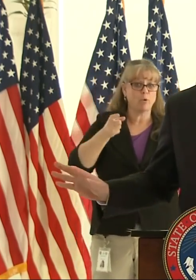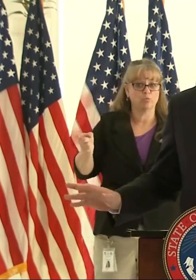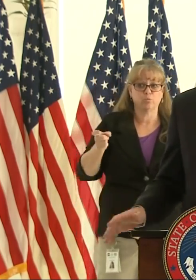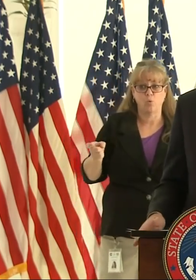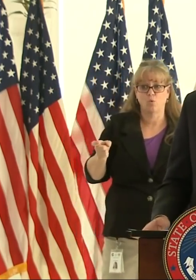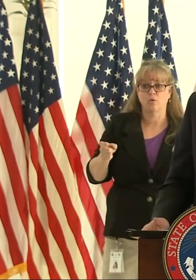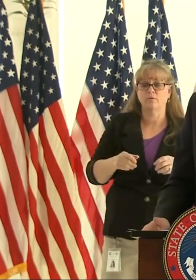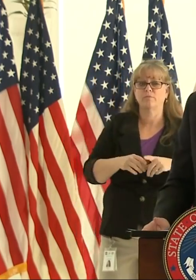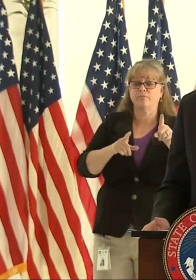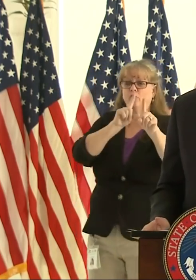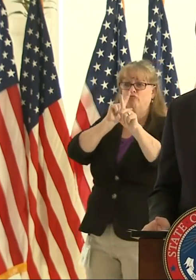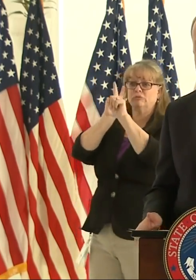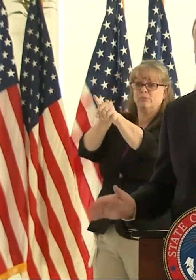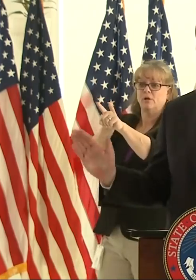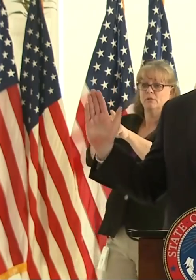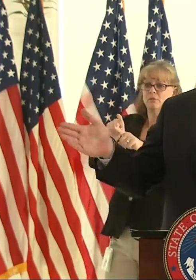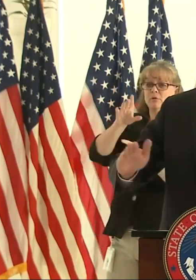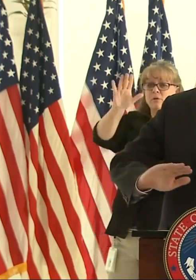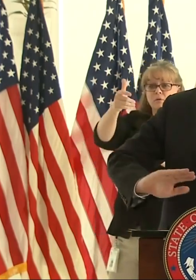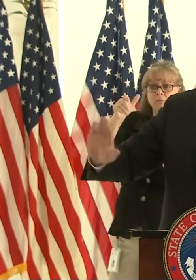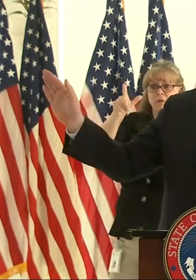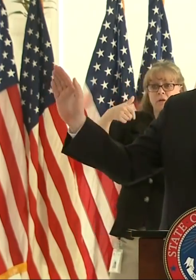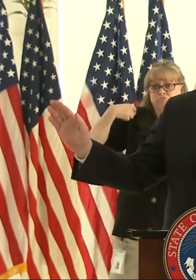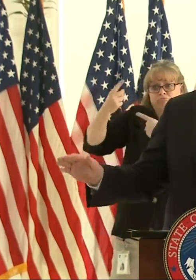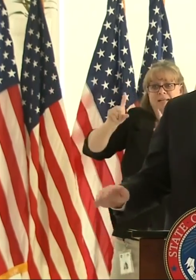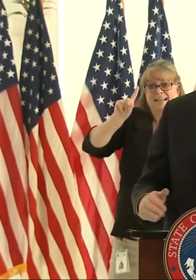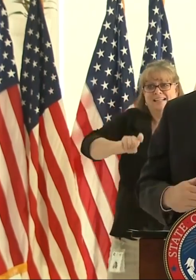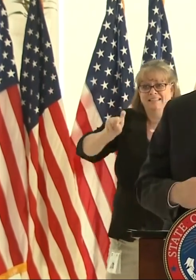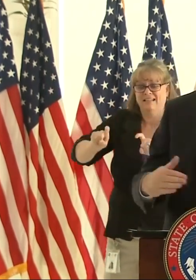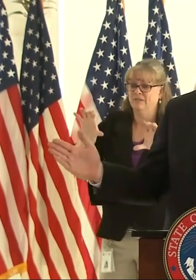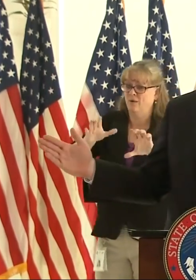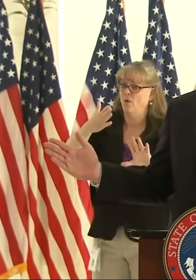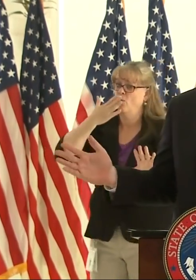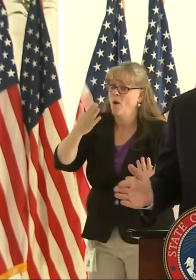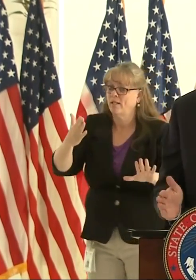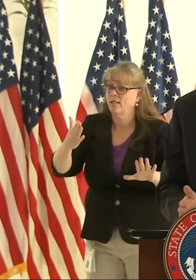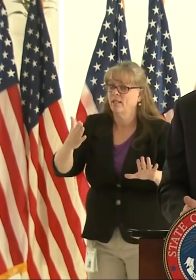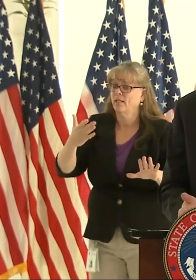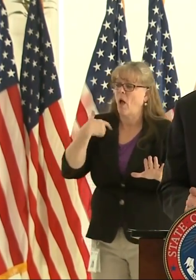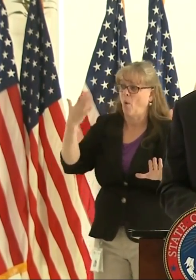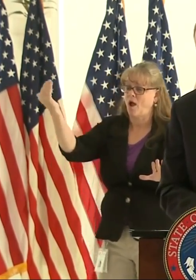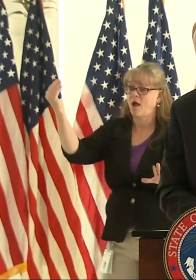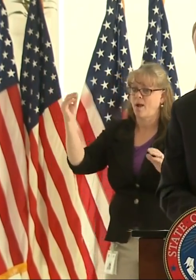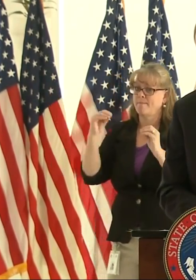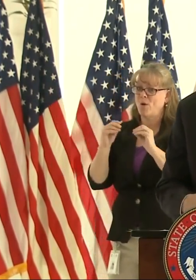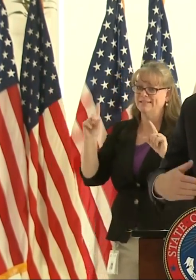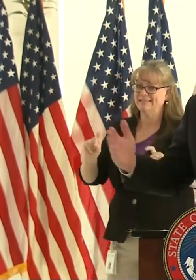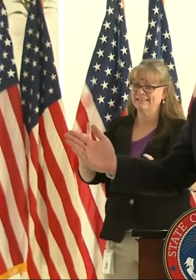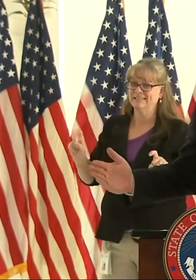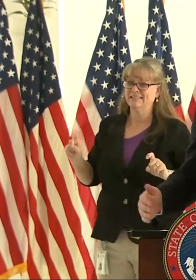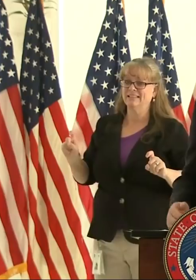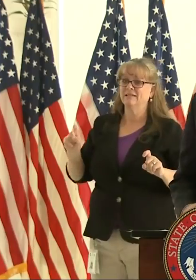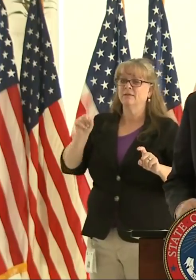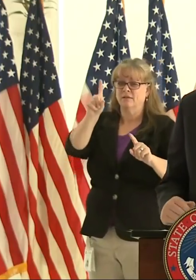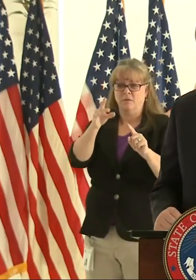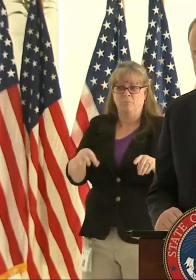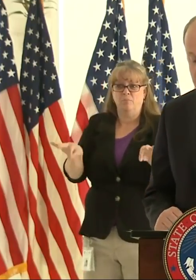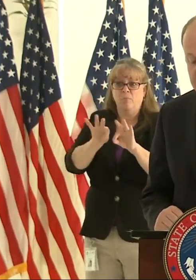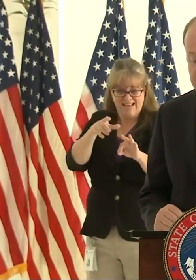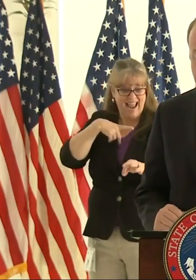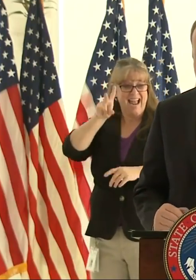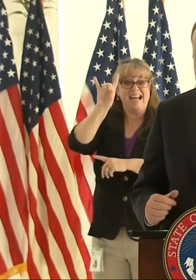with counties. Some have been moving faster than others. We want more testing. I want that to be clear. We have 10 times as much testing in Colorado than when this first began. There needs to be a lot